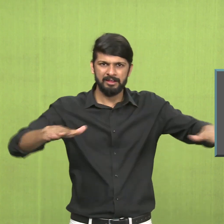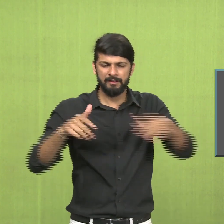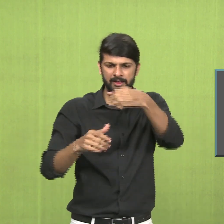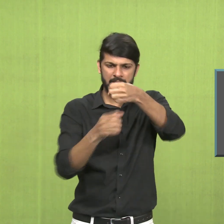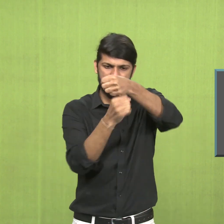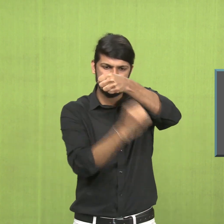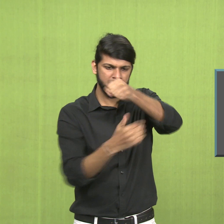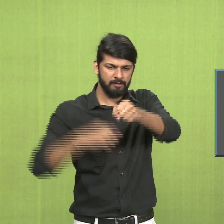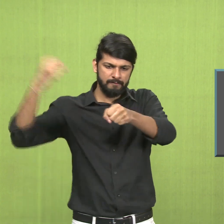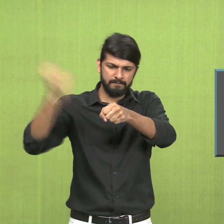chisel,